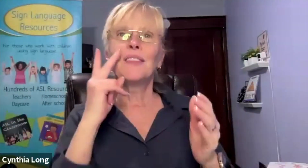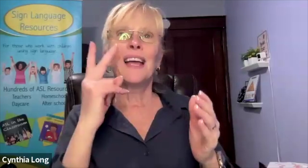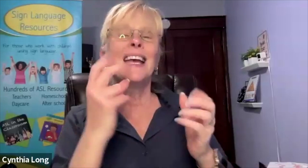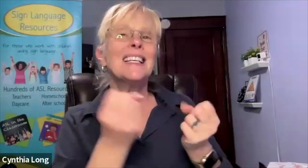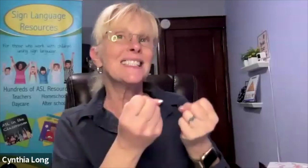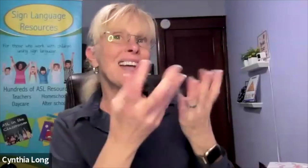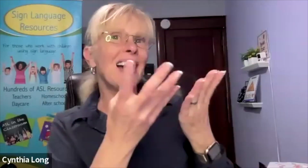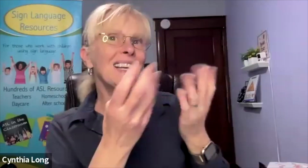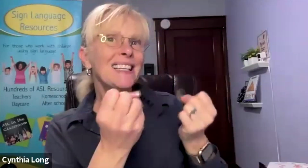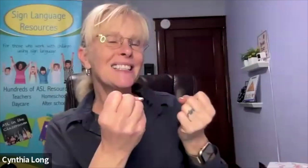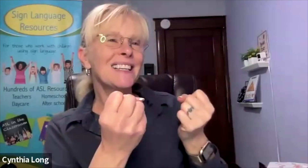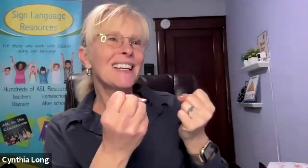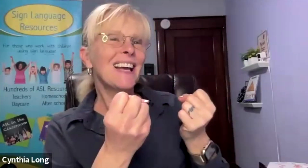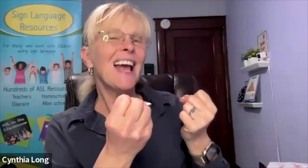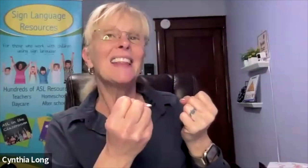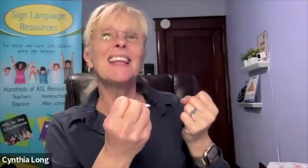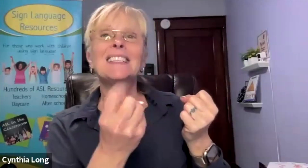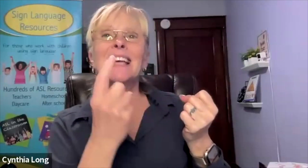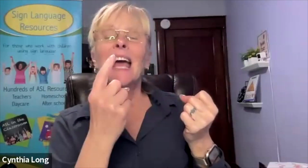they sign it and they say,